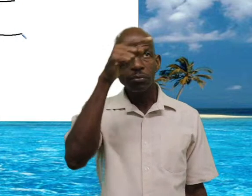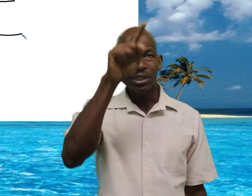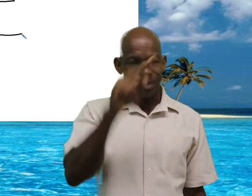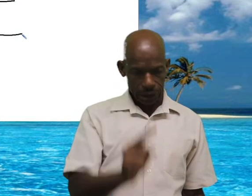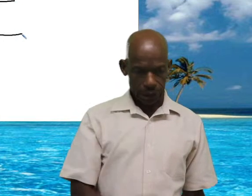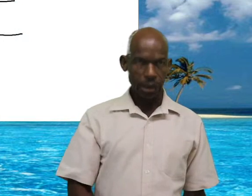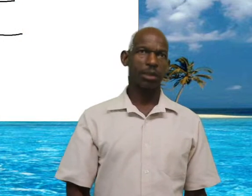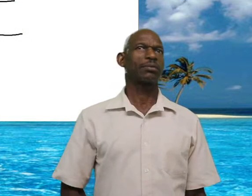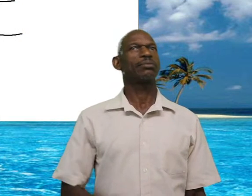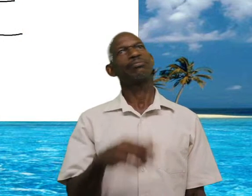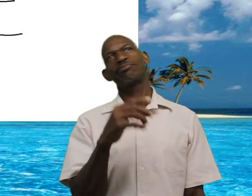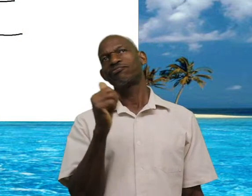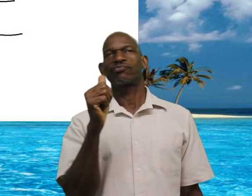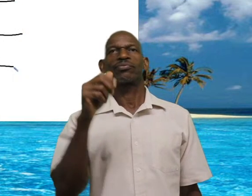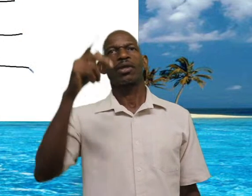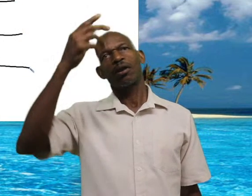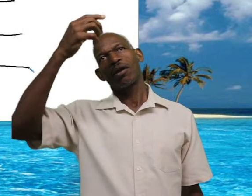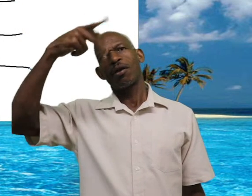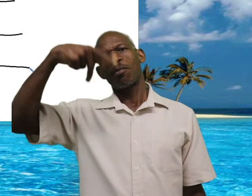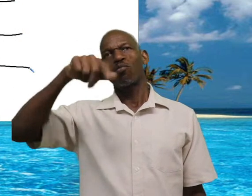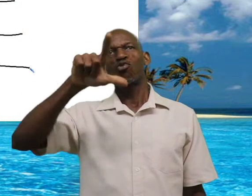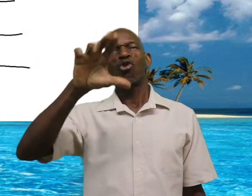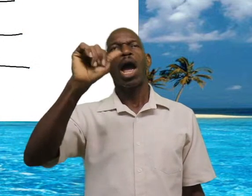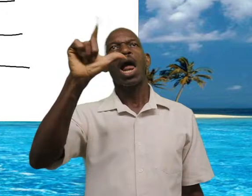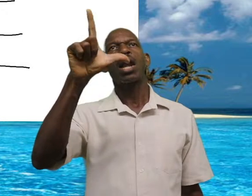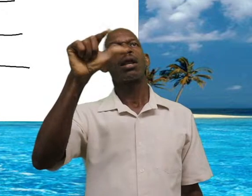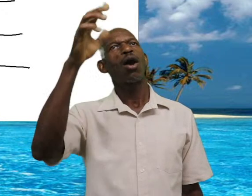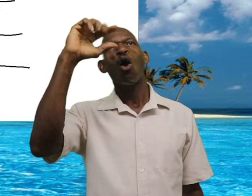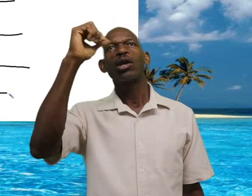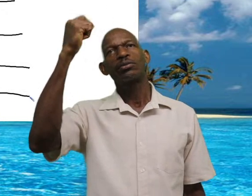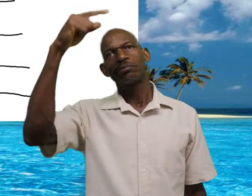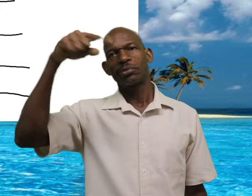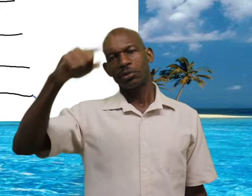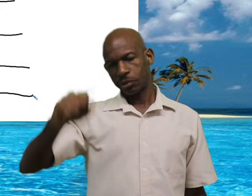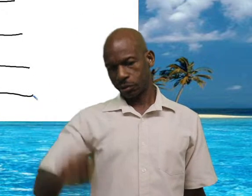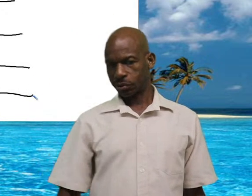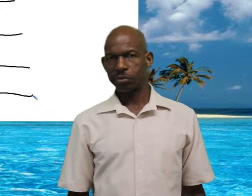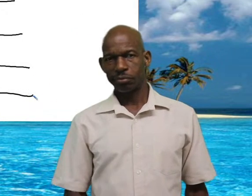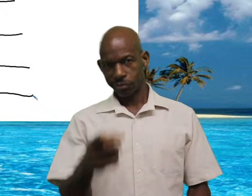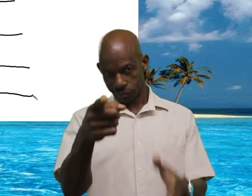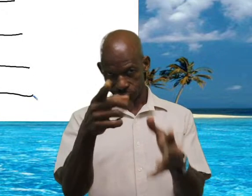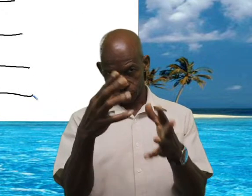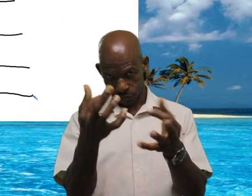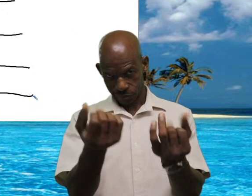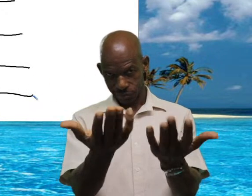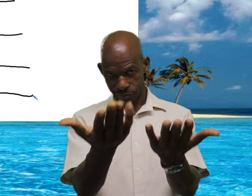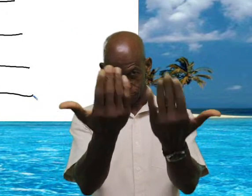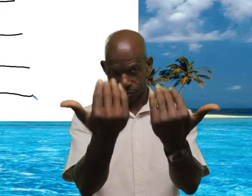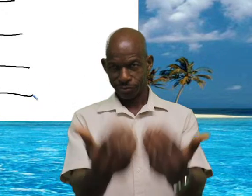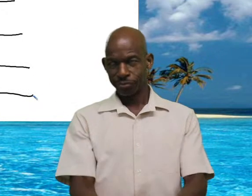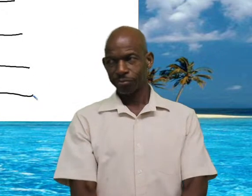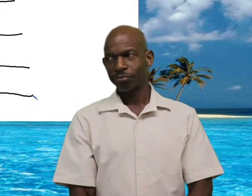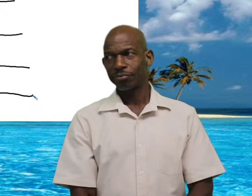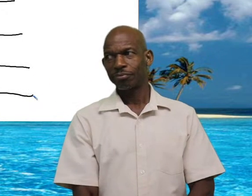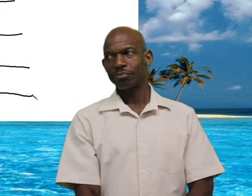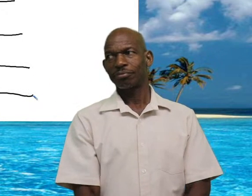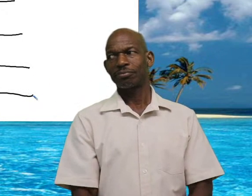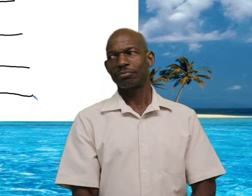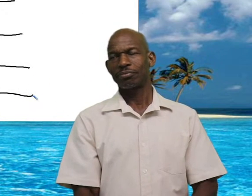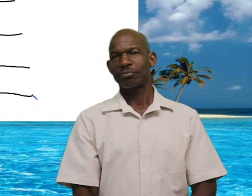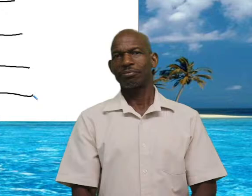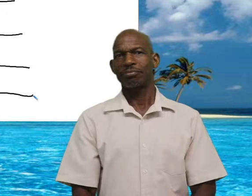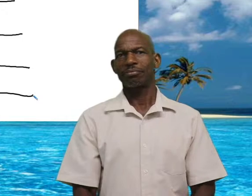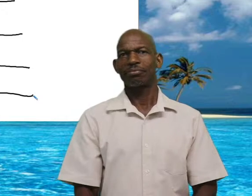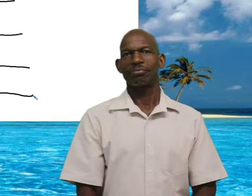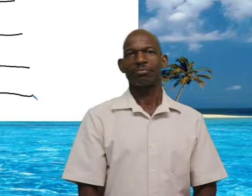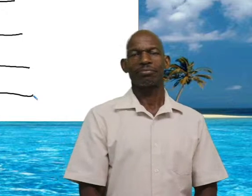singular or plural. So you put in a tick where it belongs. I'm not telling you where to put the tick, I just put it in the lines, right? So put a tick to tell me whether it